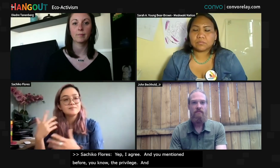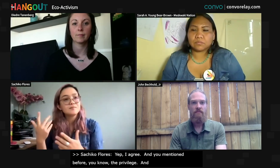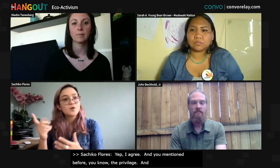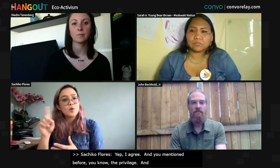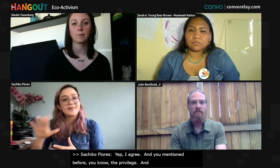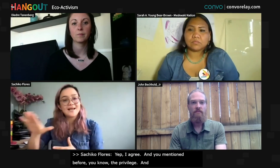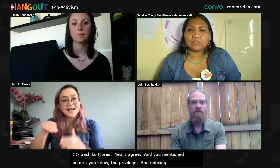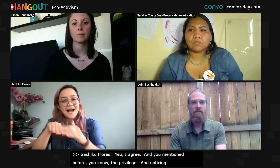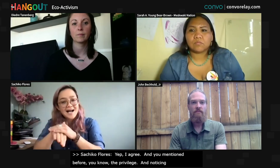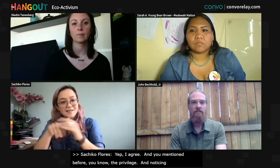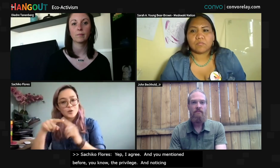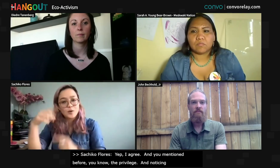different communities.